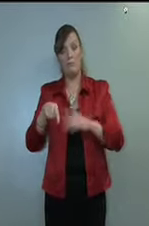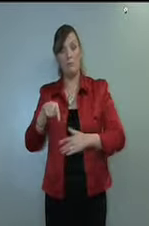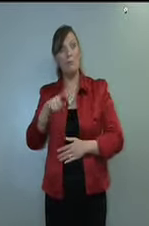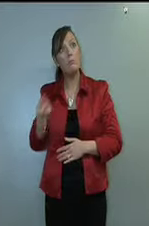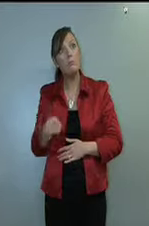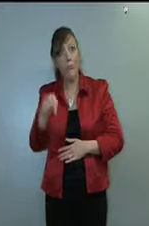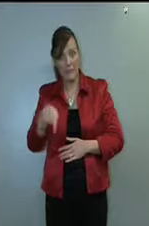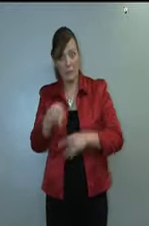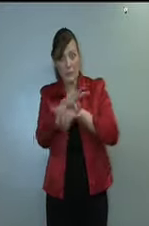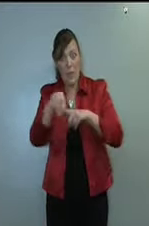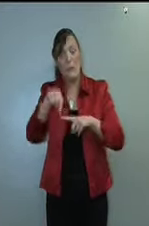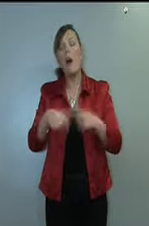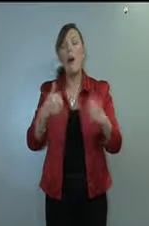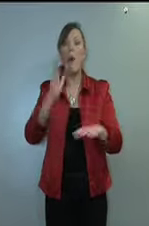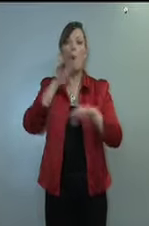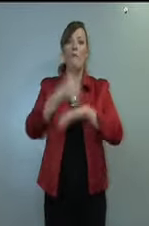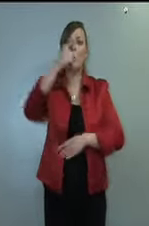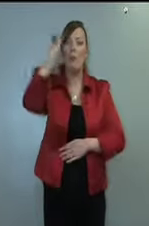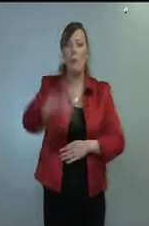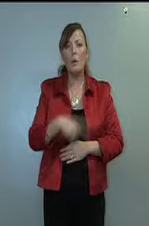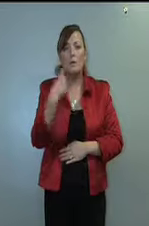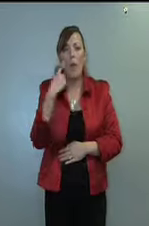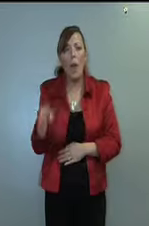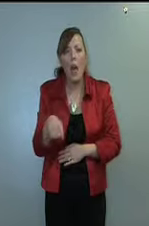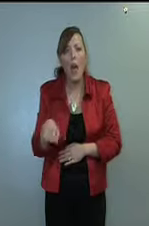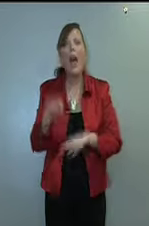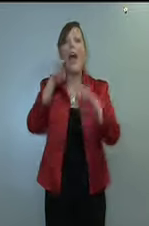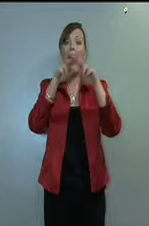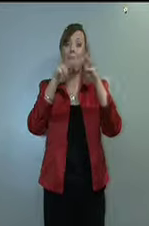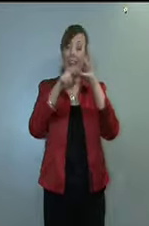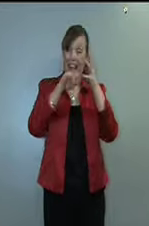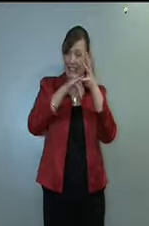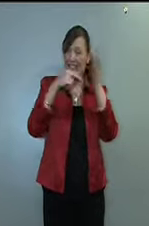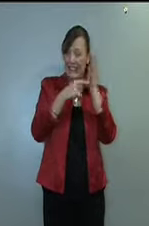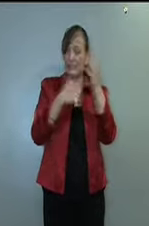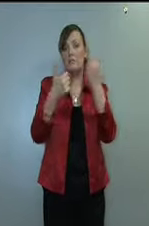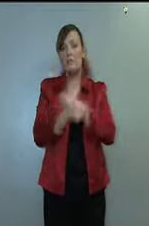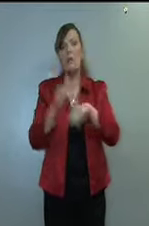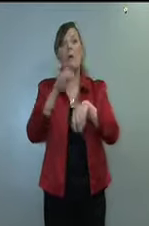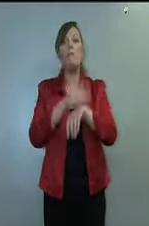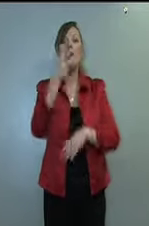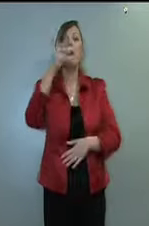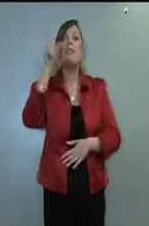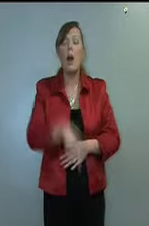During this project, the YouTube channel has had over 1,000 views and the FST